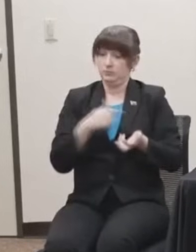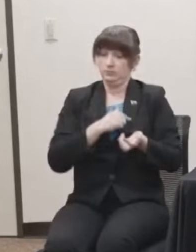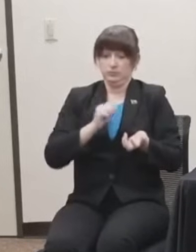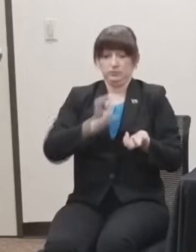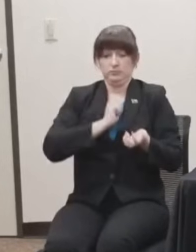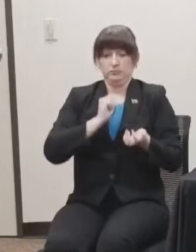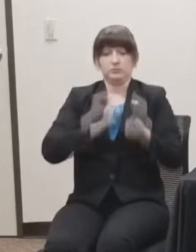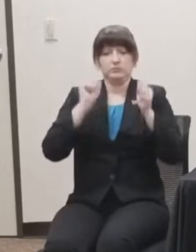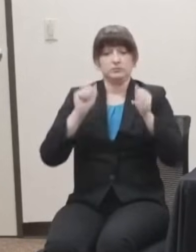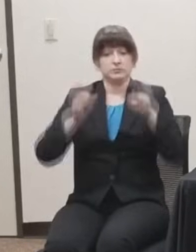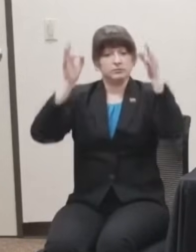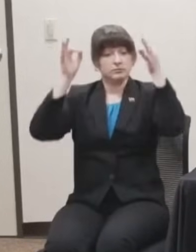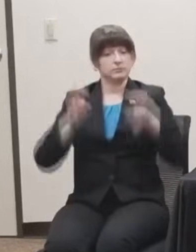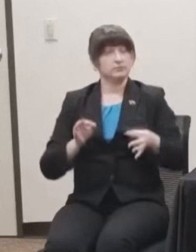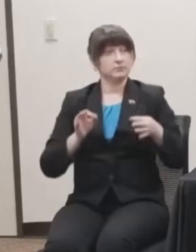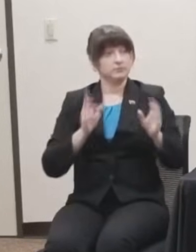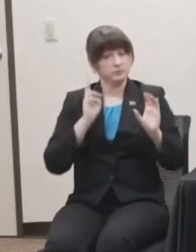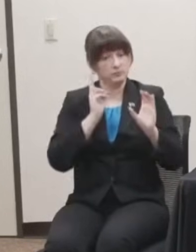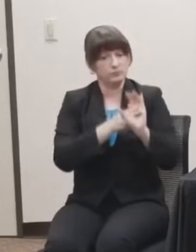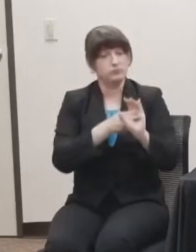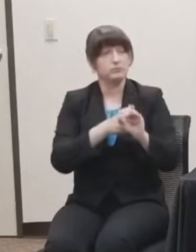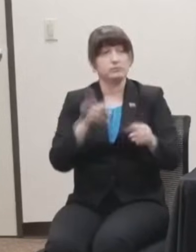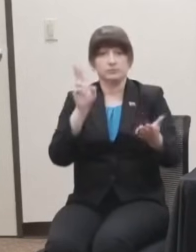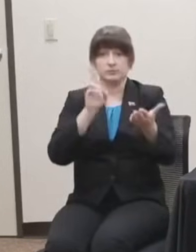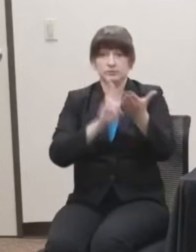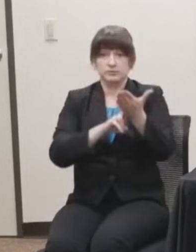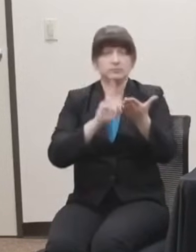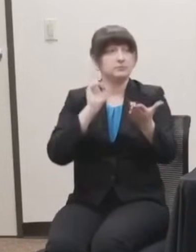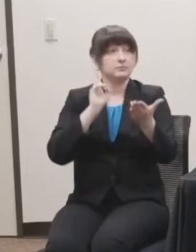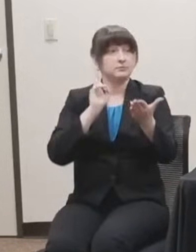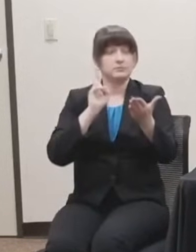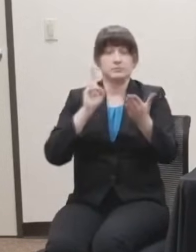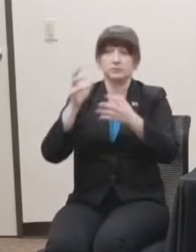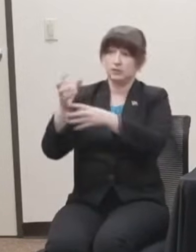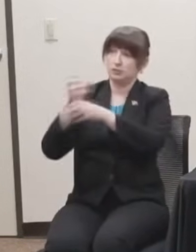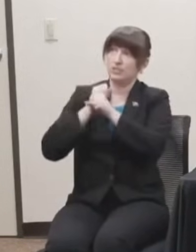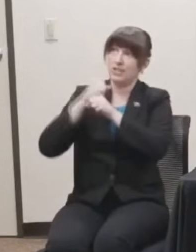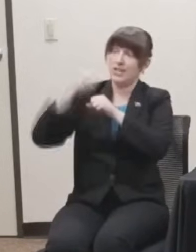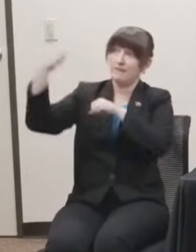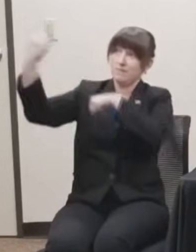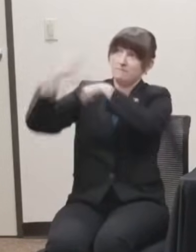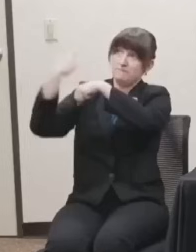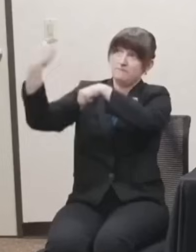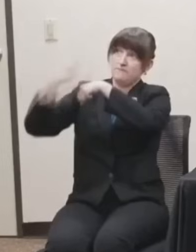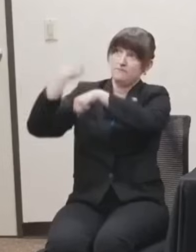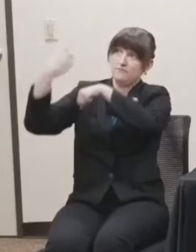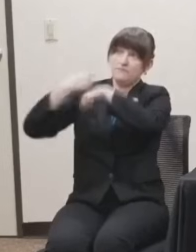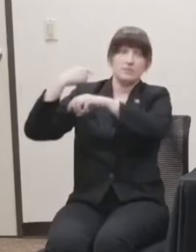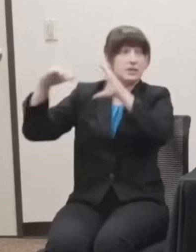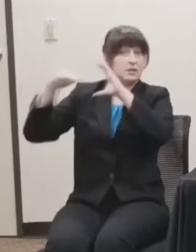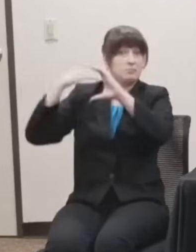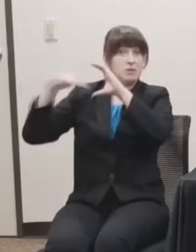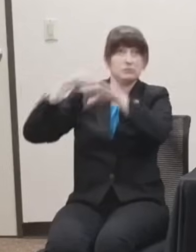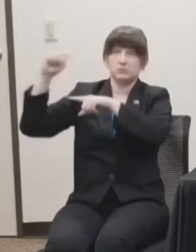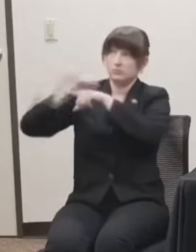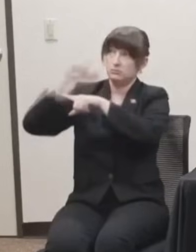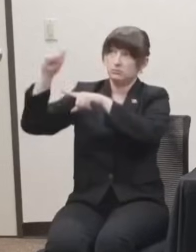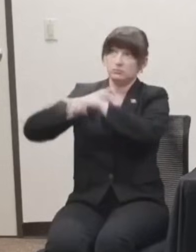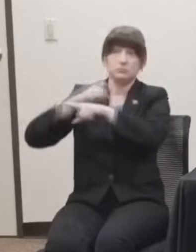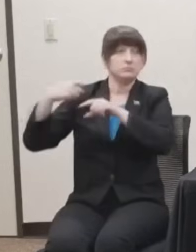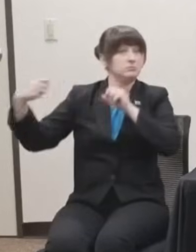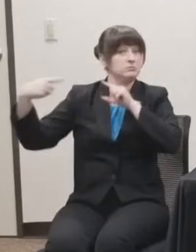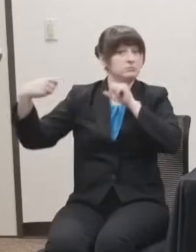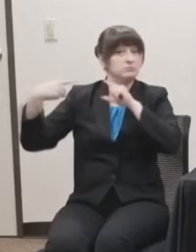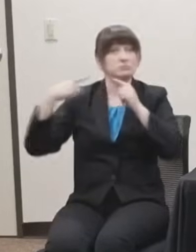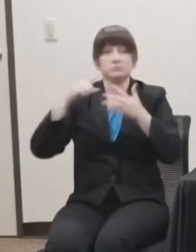warning systems in certain areas depending on the local government that we're in and the way that their system works. There's a lot of